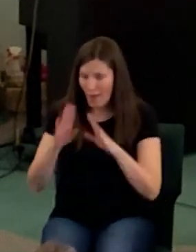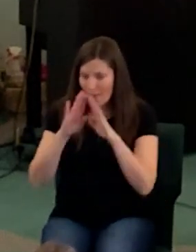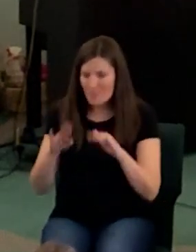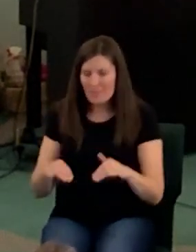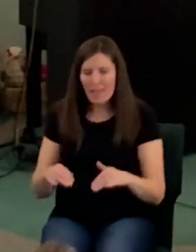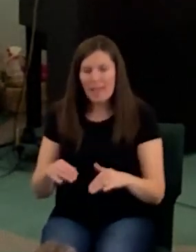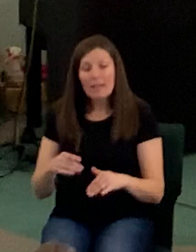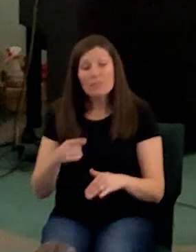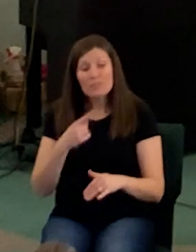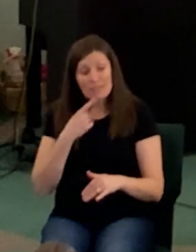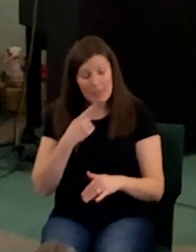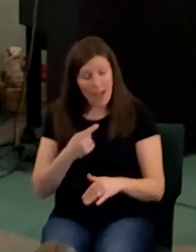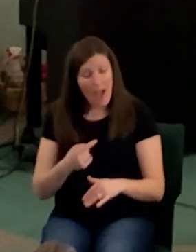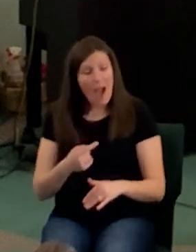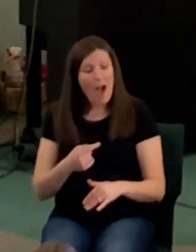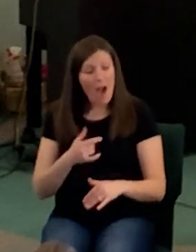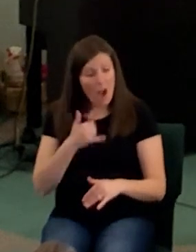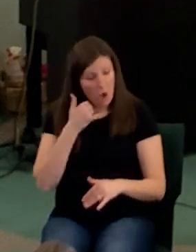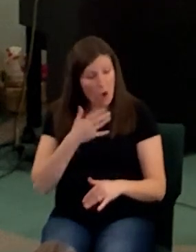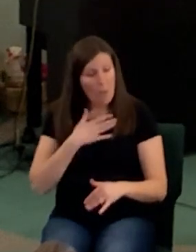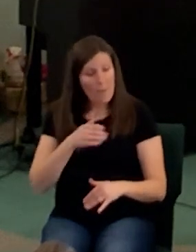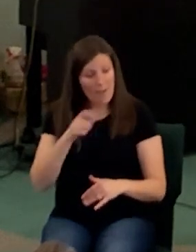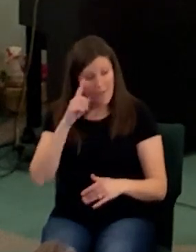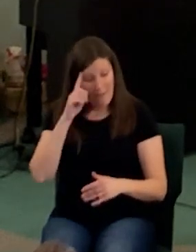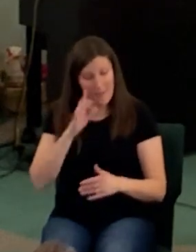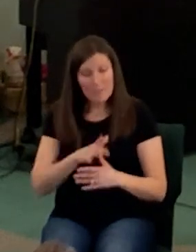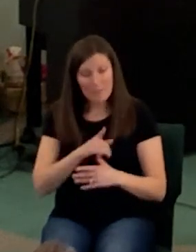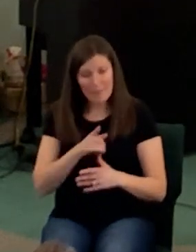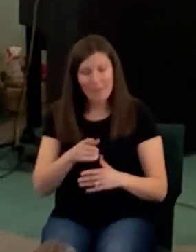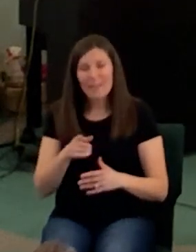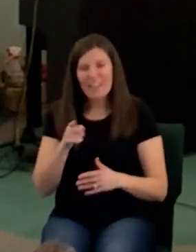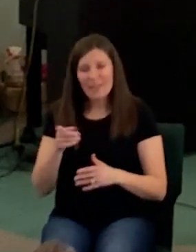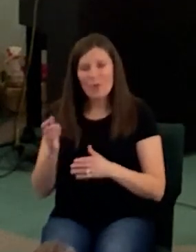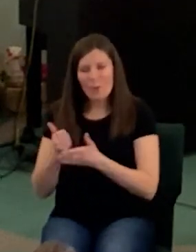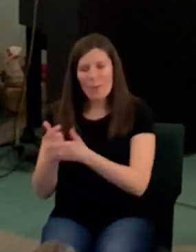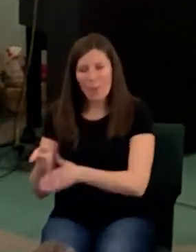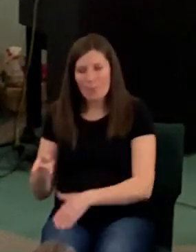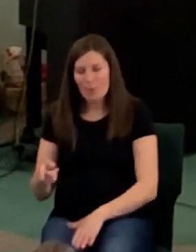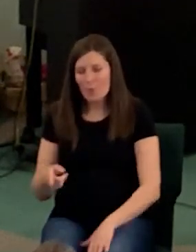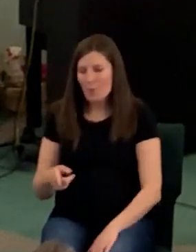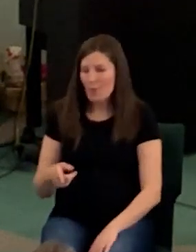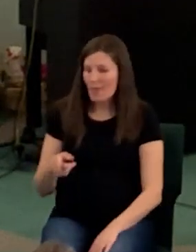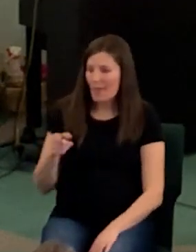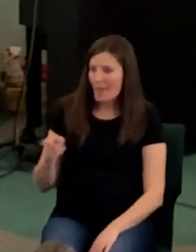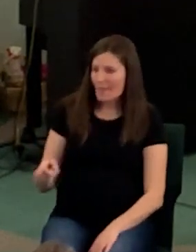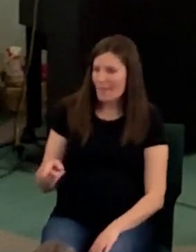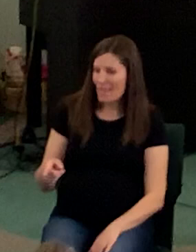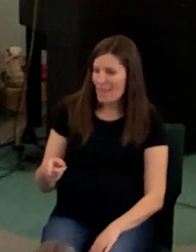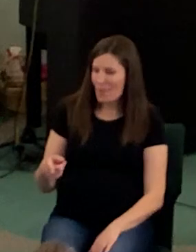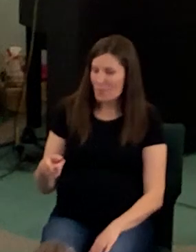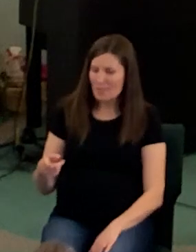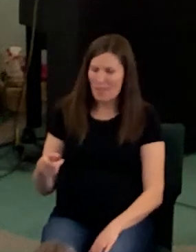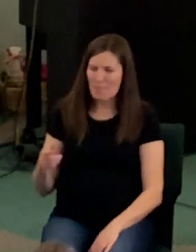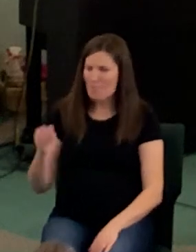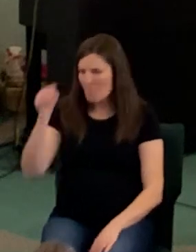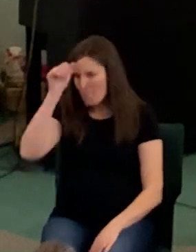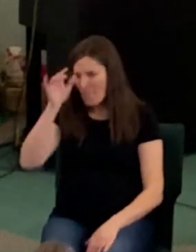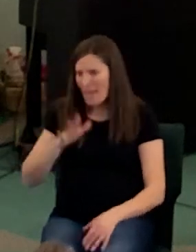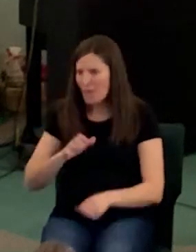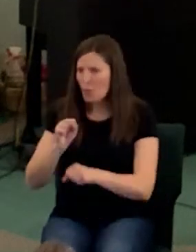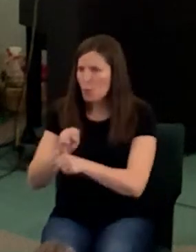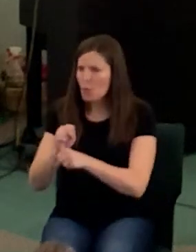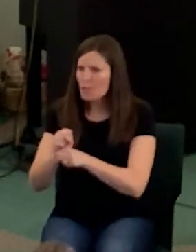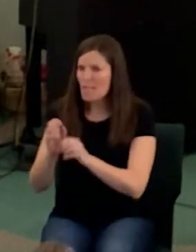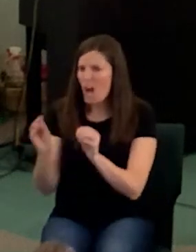I had known from church. He drove a Shelby GT Mustang hot rod. He had an office job. He doesn't